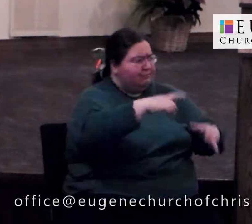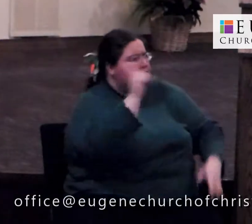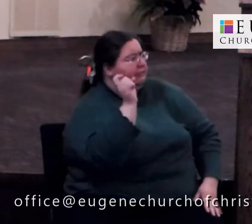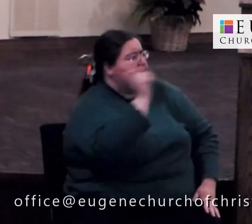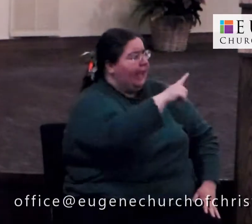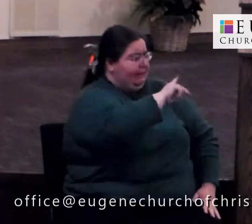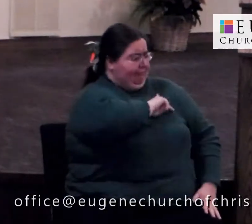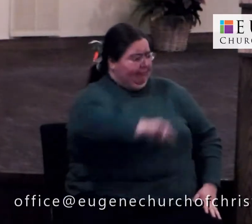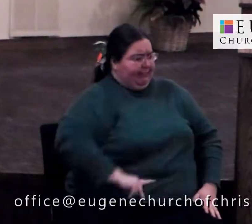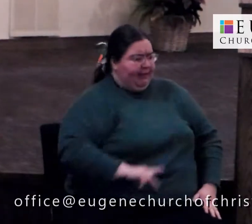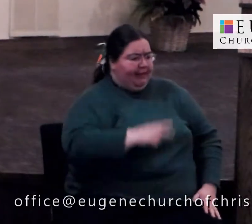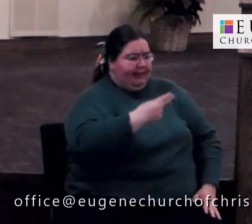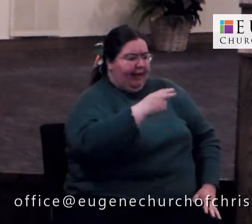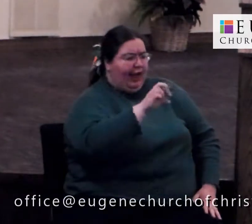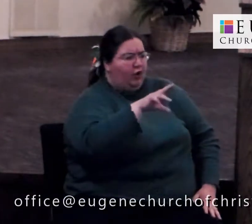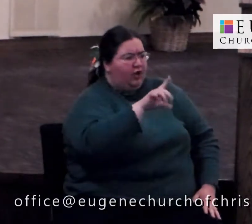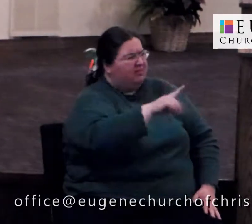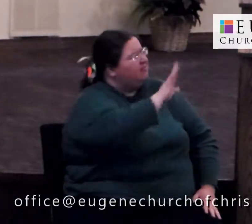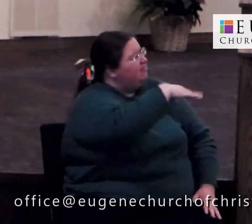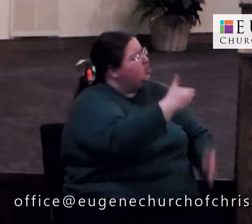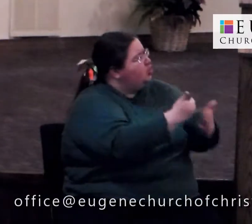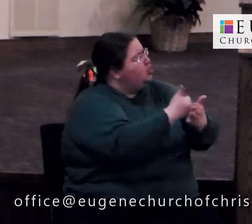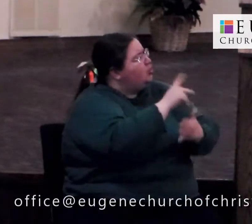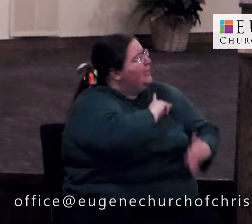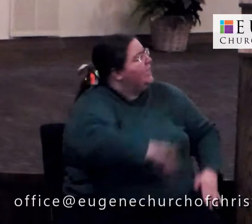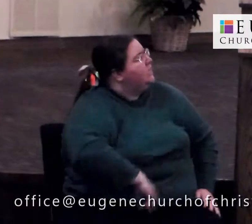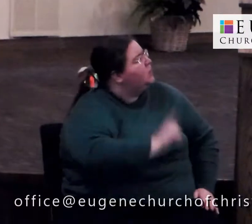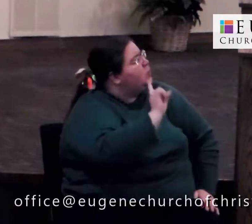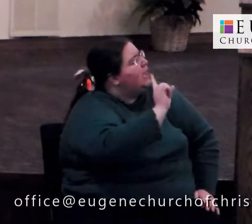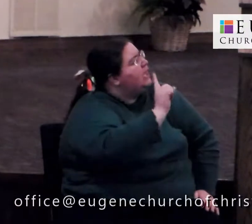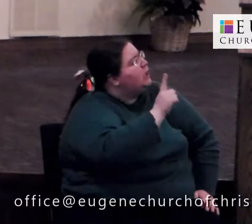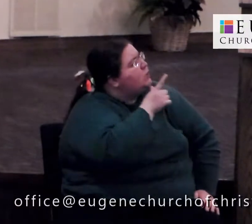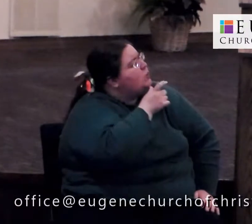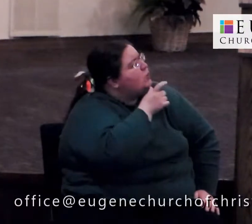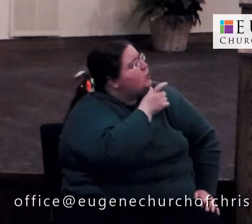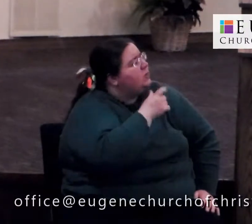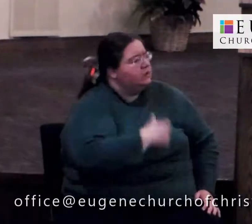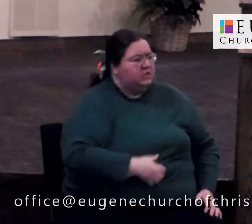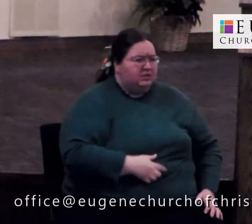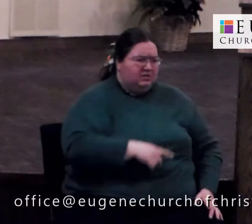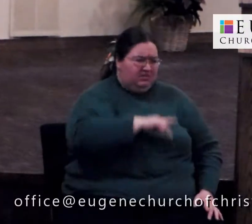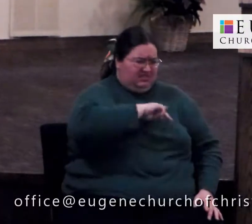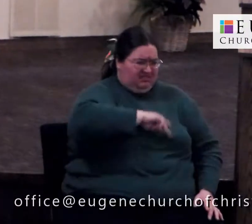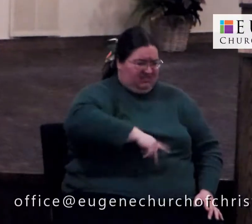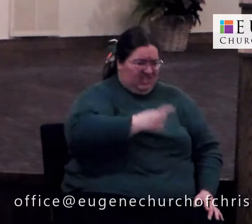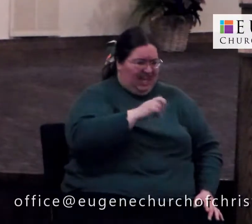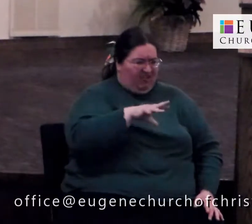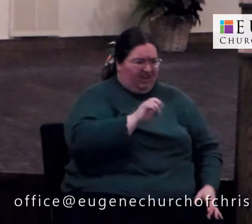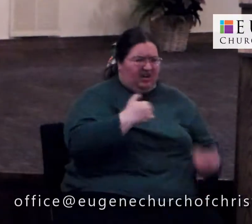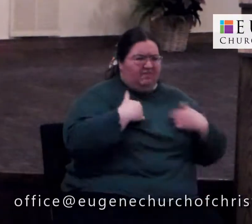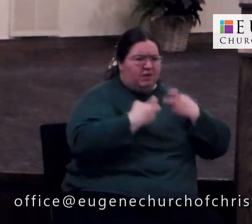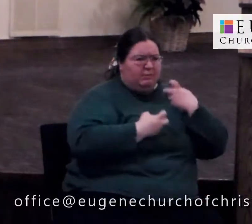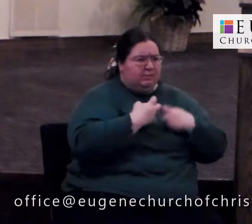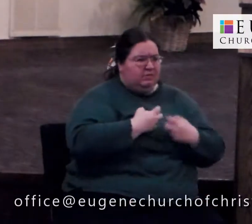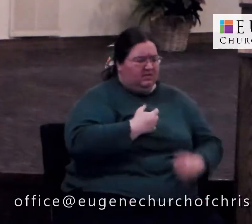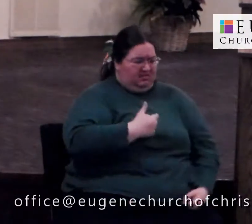has a little bit of a problem here because Herod is the king. And so if you could imagine for a minute, I was trying to think of what it would be like this